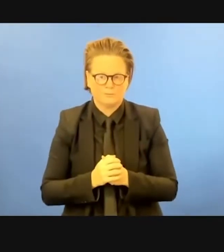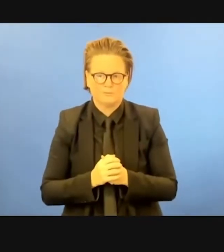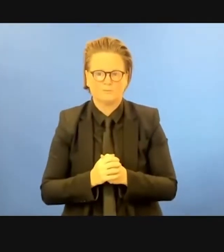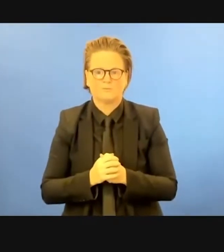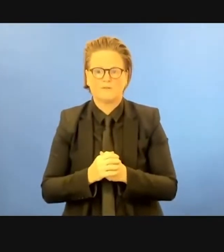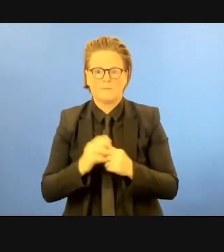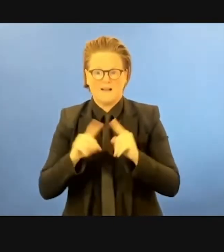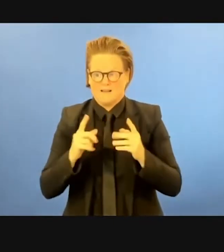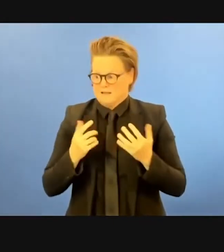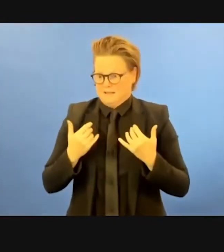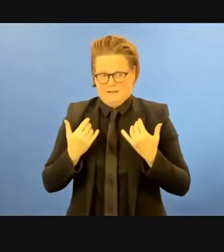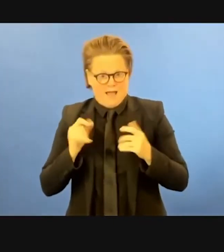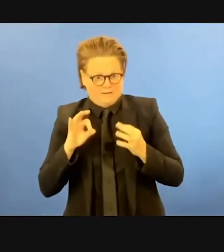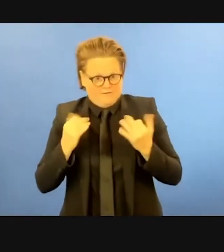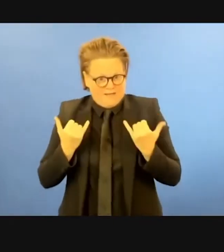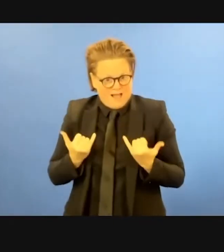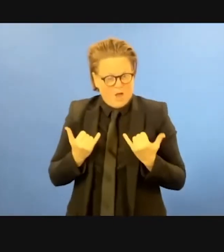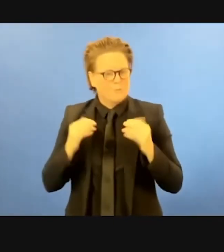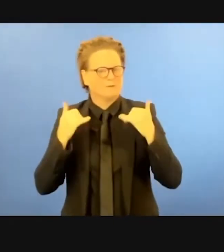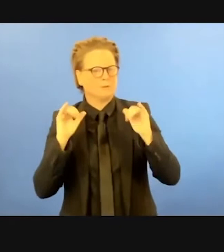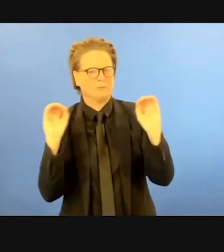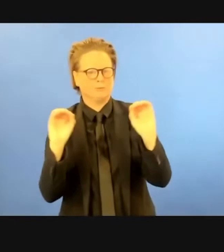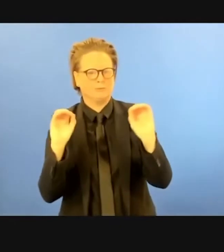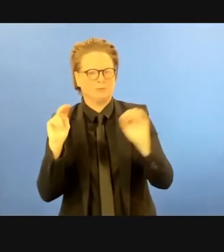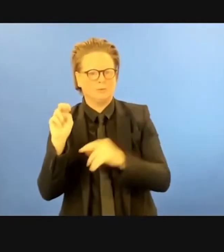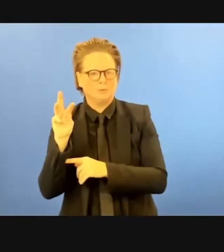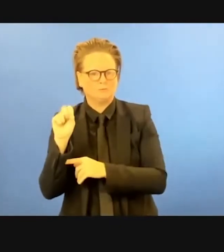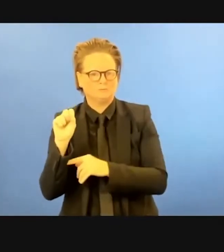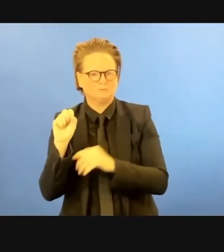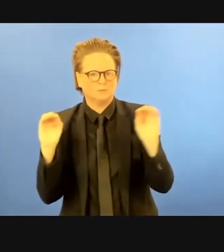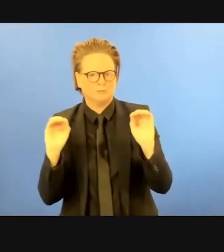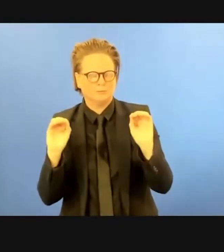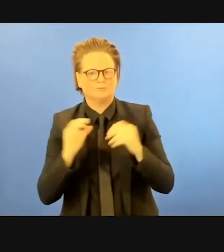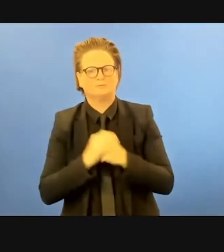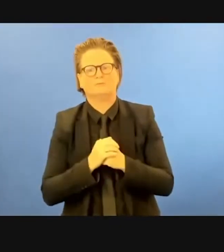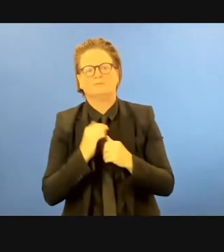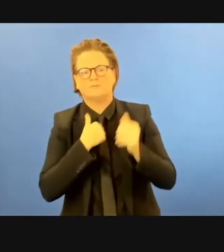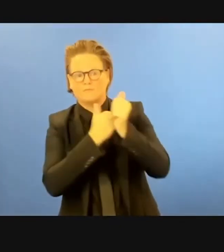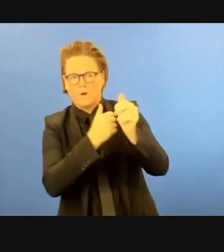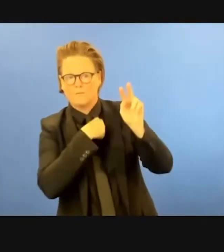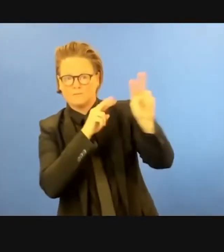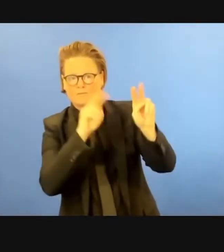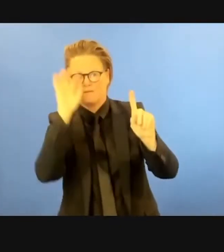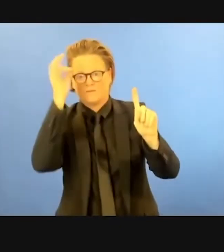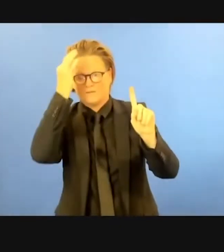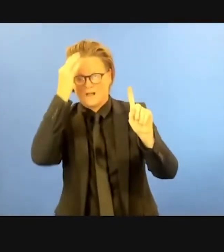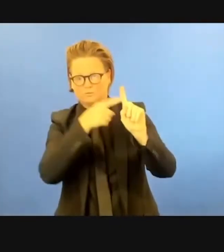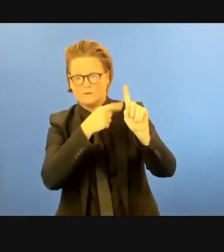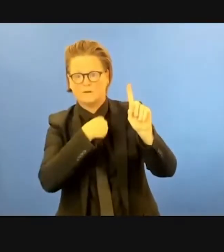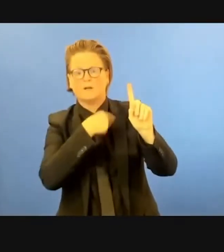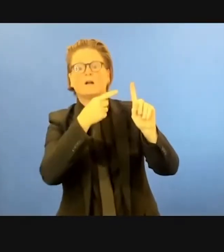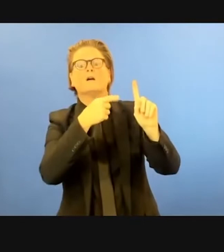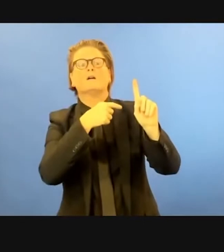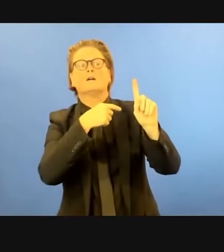that vaccine is likely to be at levels that would allow the general public to